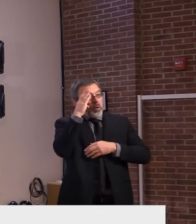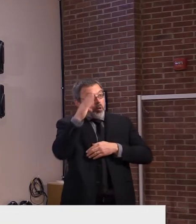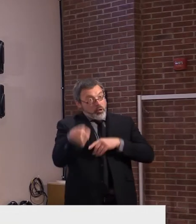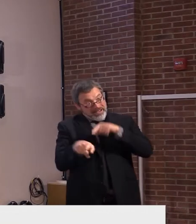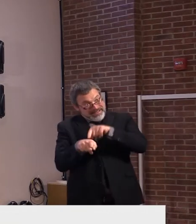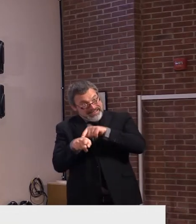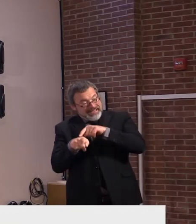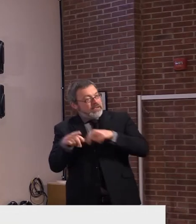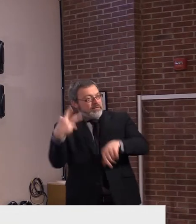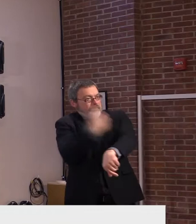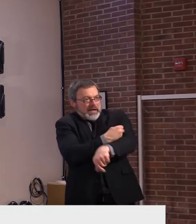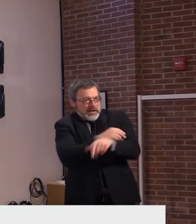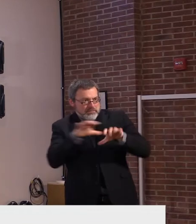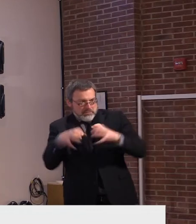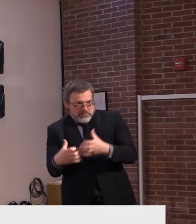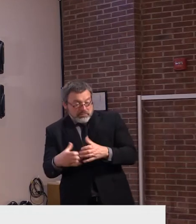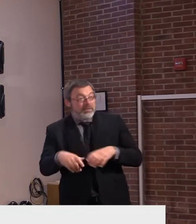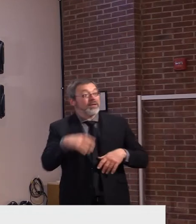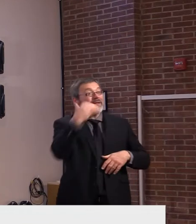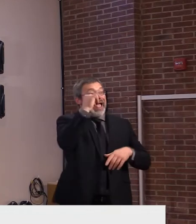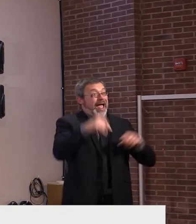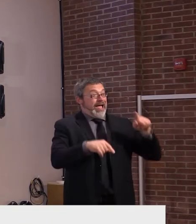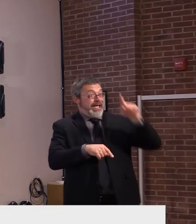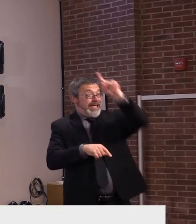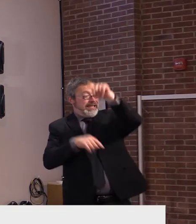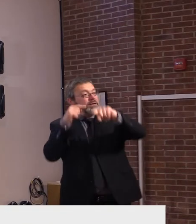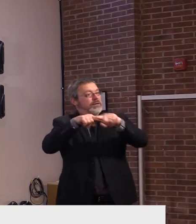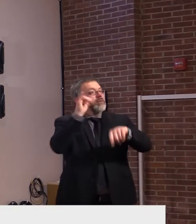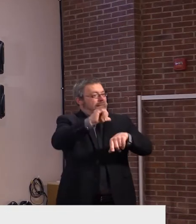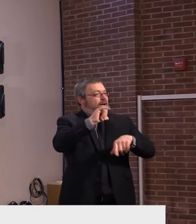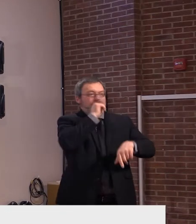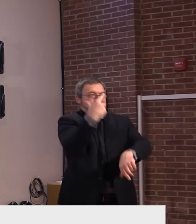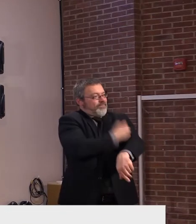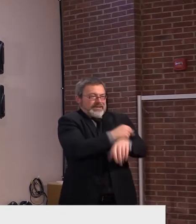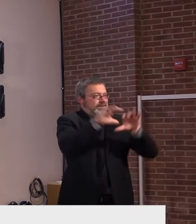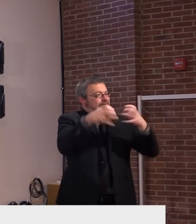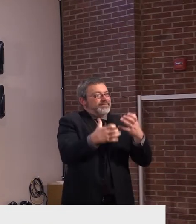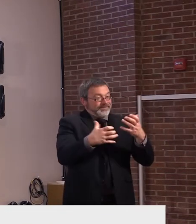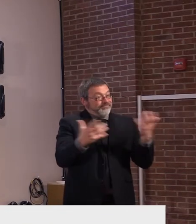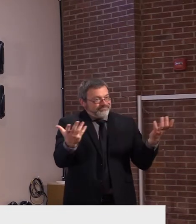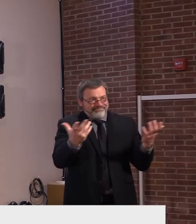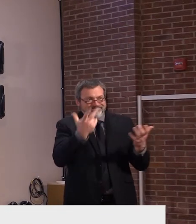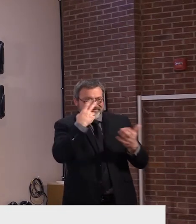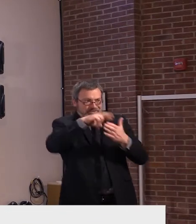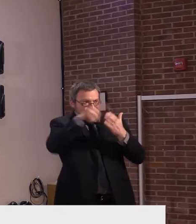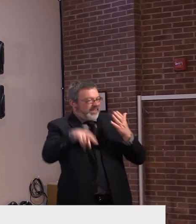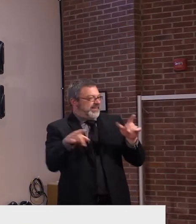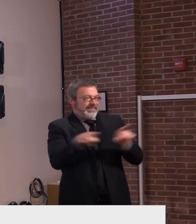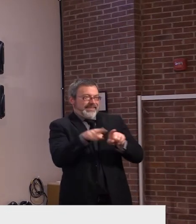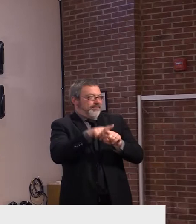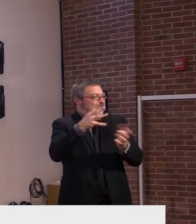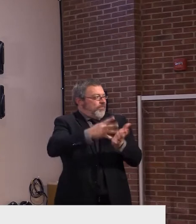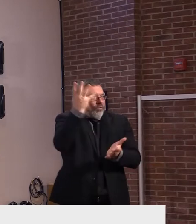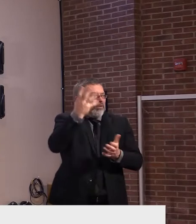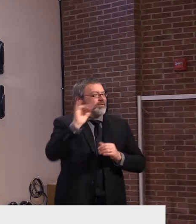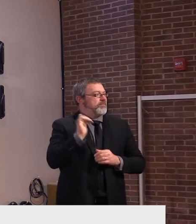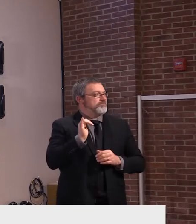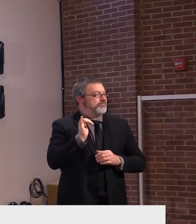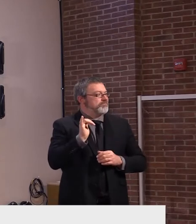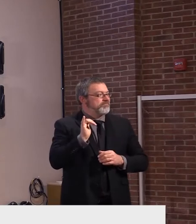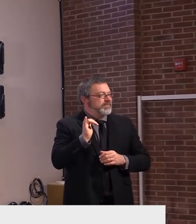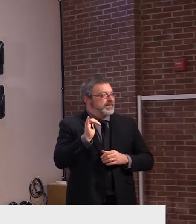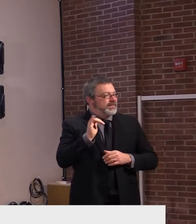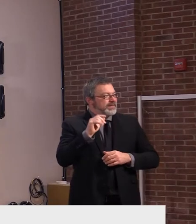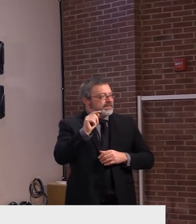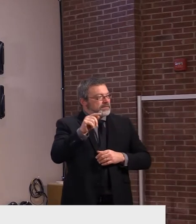And you can see a pretty significant drop there in those who are not fully vaccinated in terms of new admissions to the hospital, down 30% over